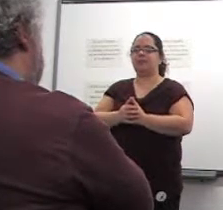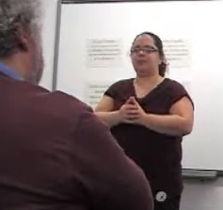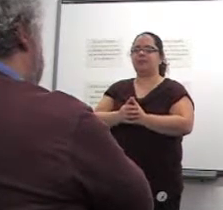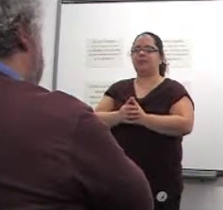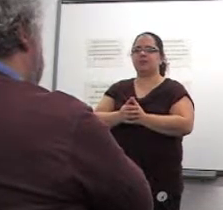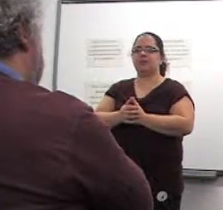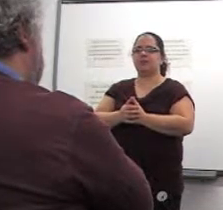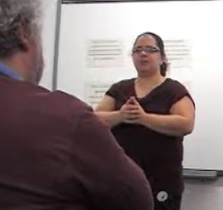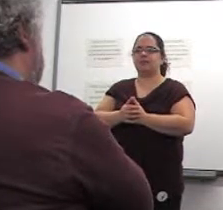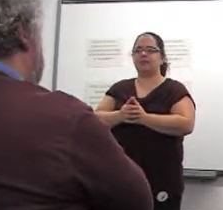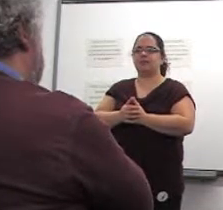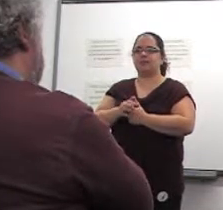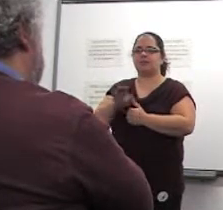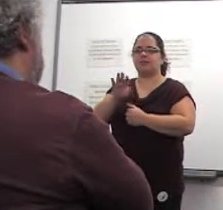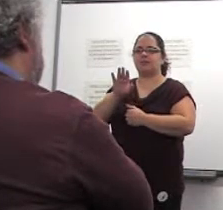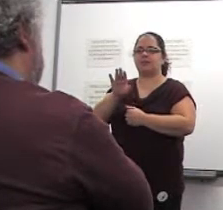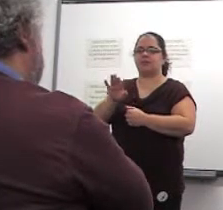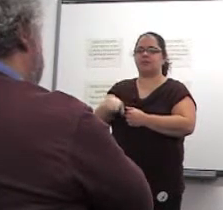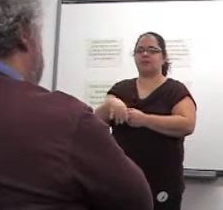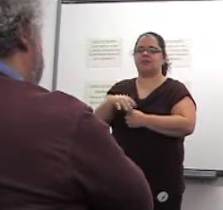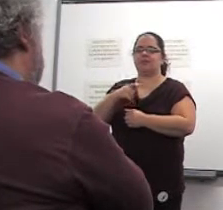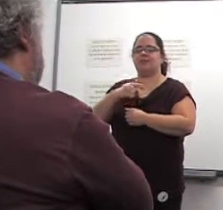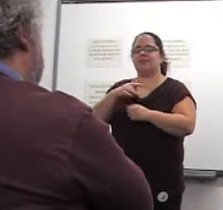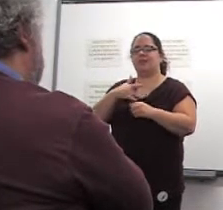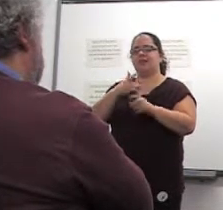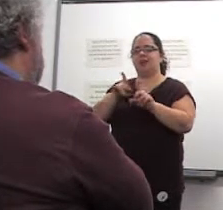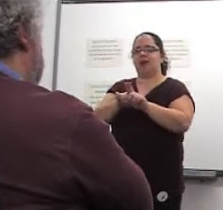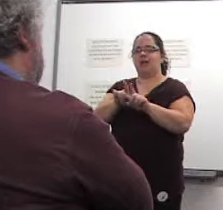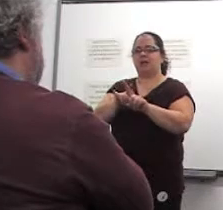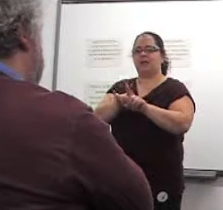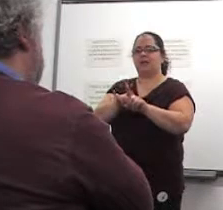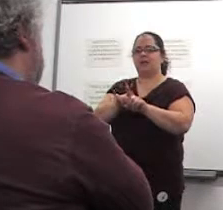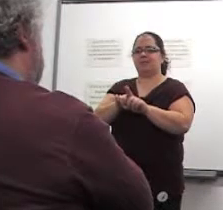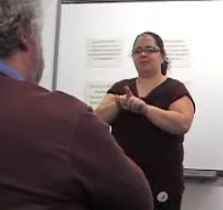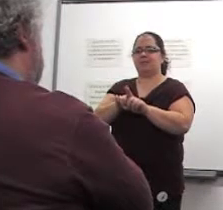childhood, imparting the same knowledge.